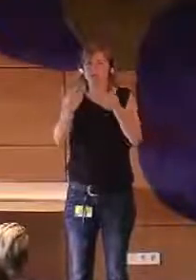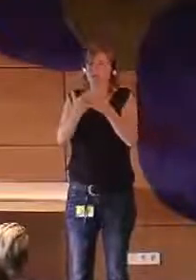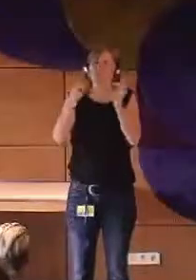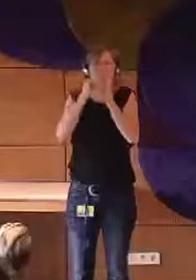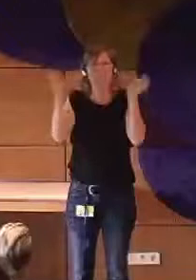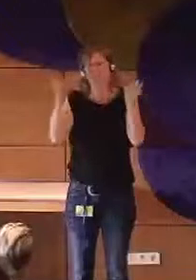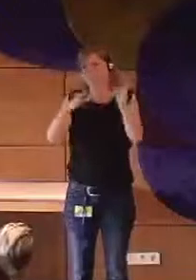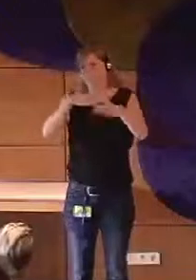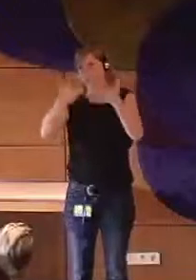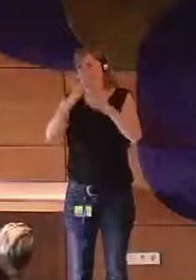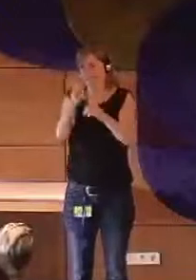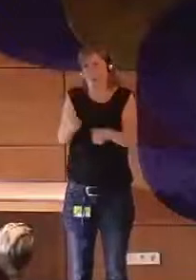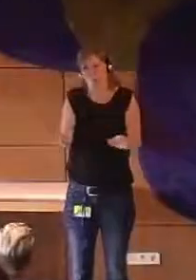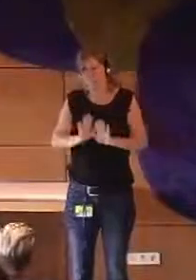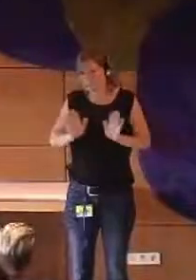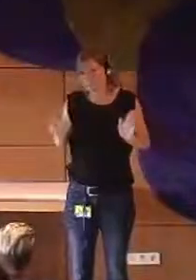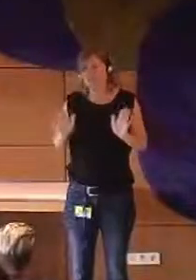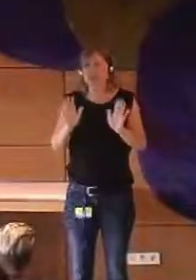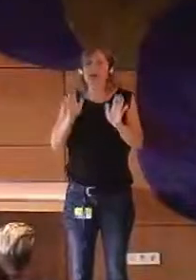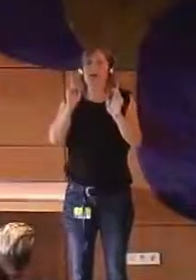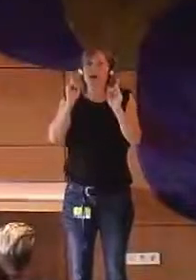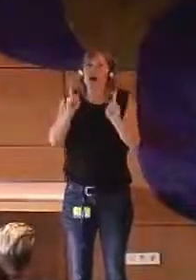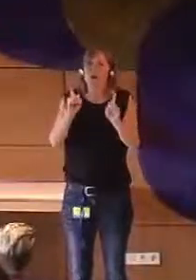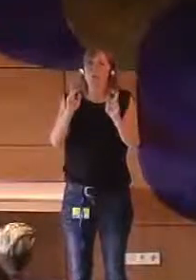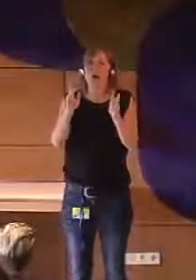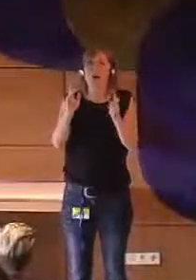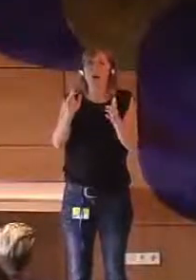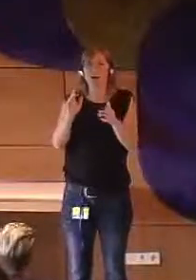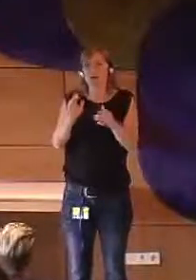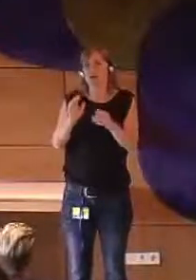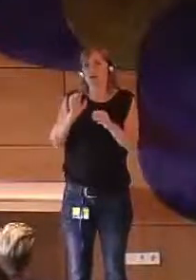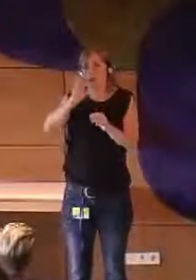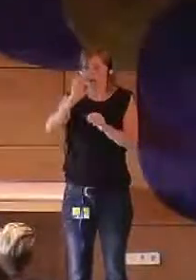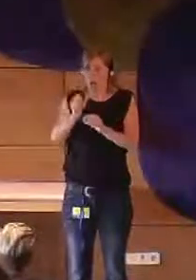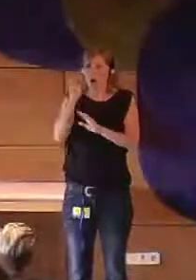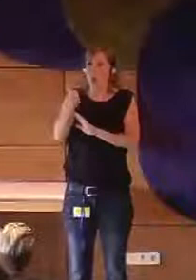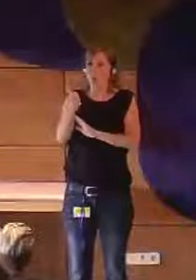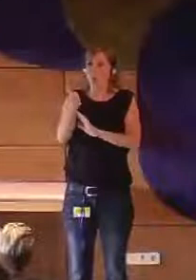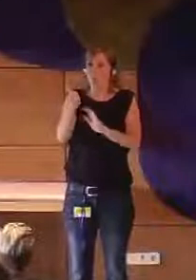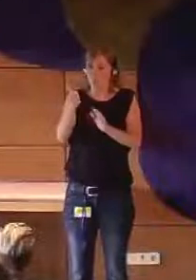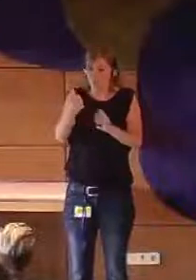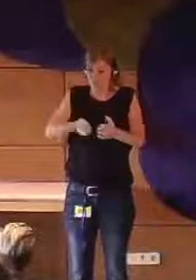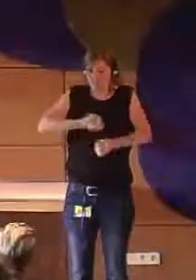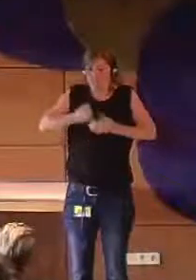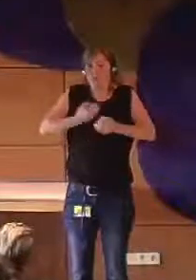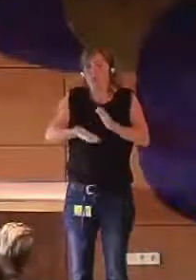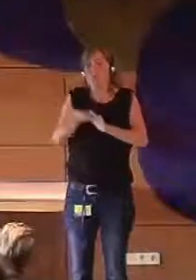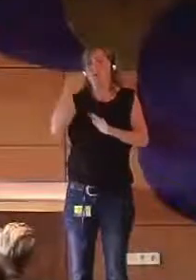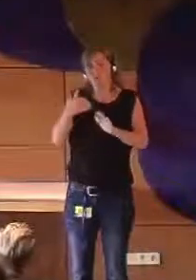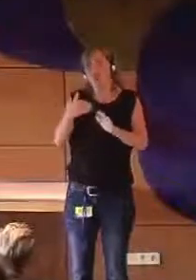is from an area within the brain called the hypothalamus. It then produces hormones